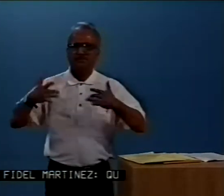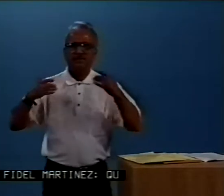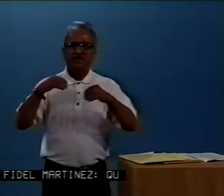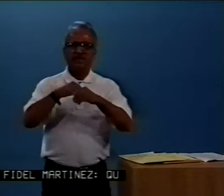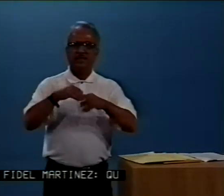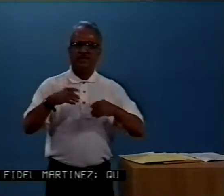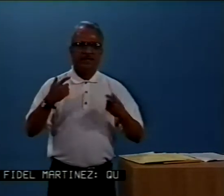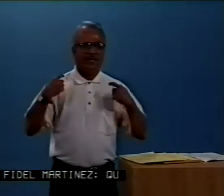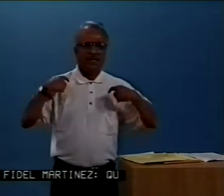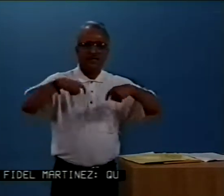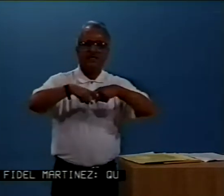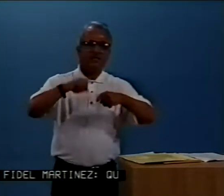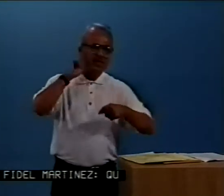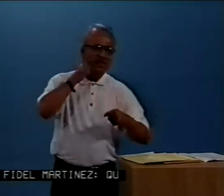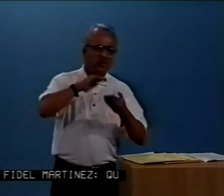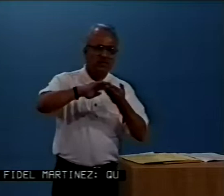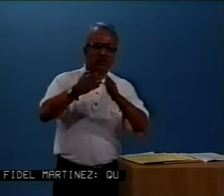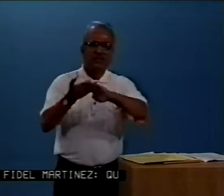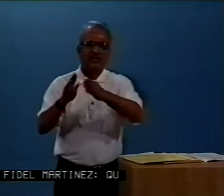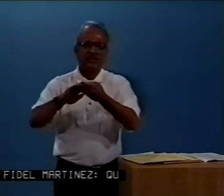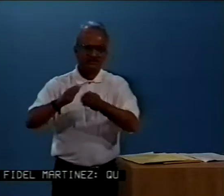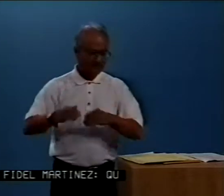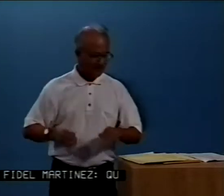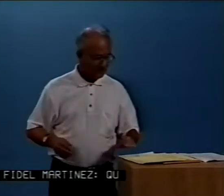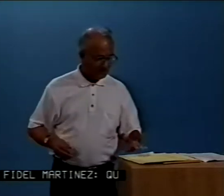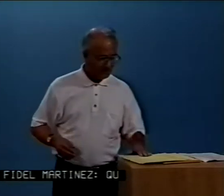There's been a lot of things happening within the Latino deaf community.